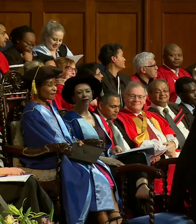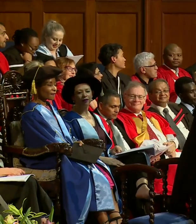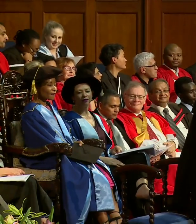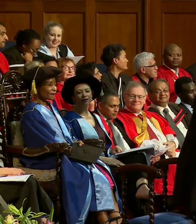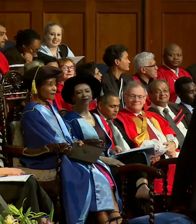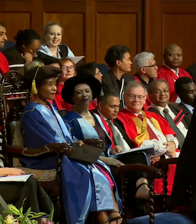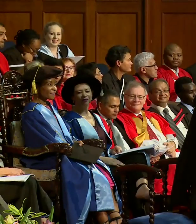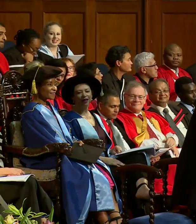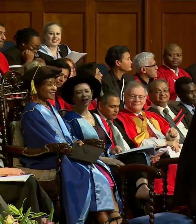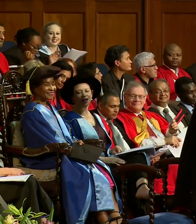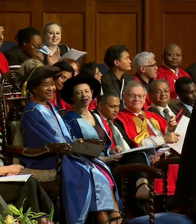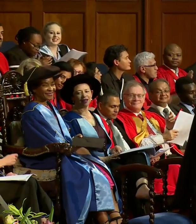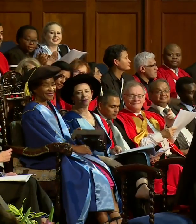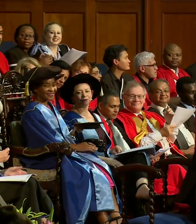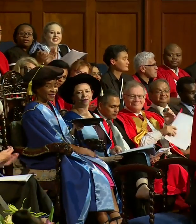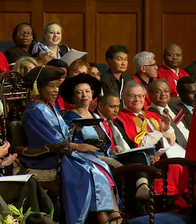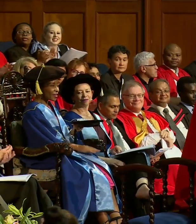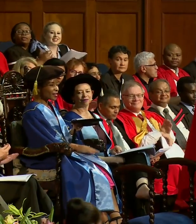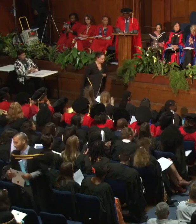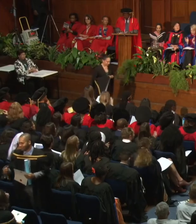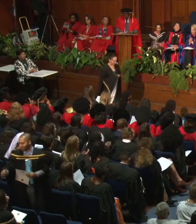Carla Erika Slade.